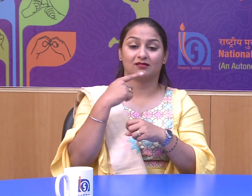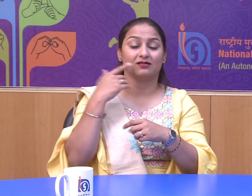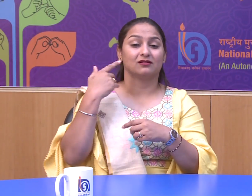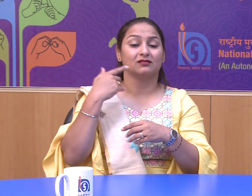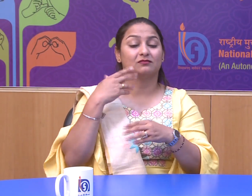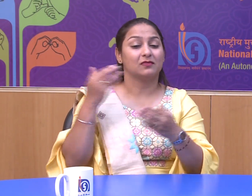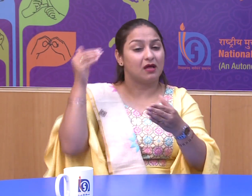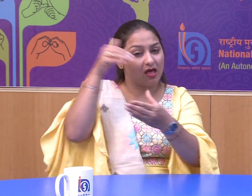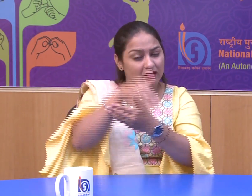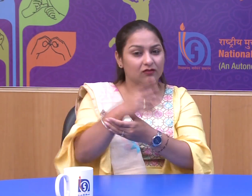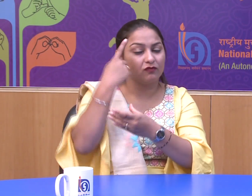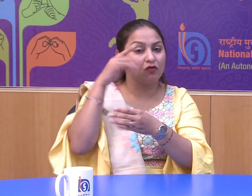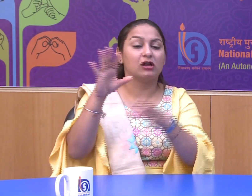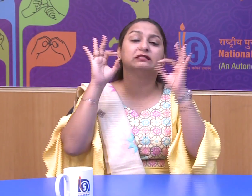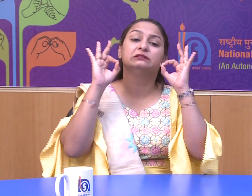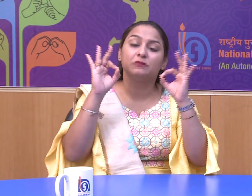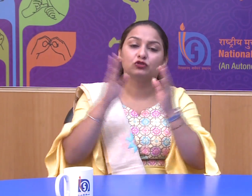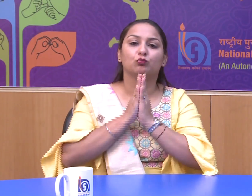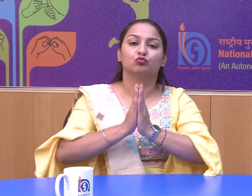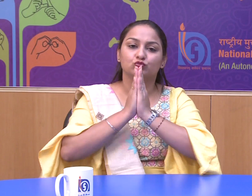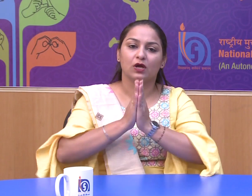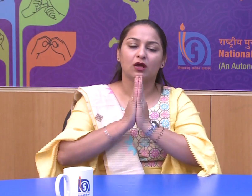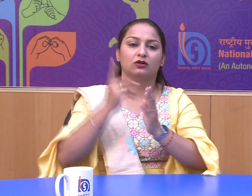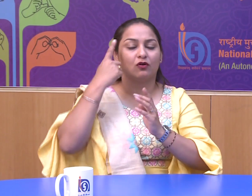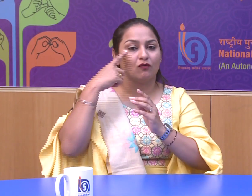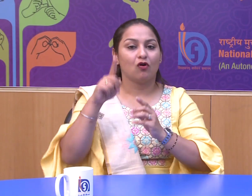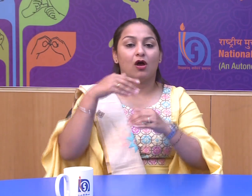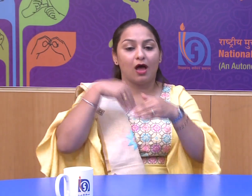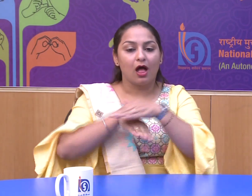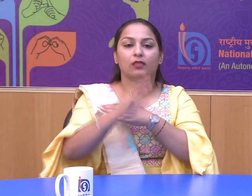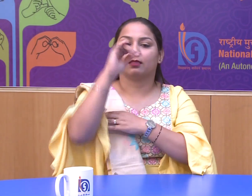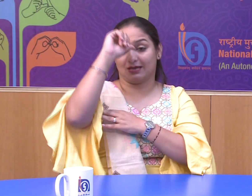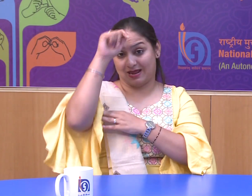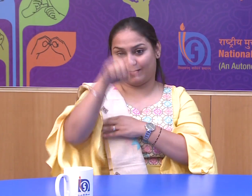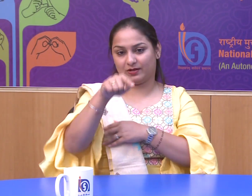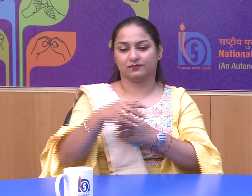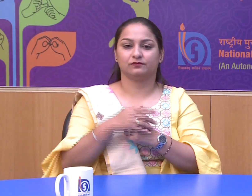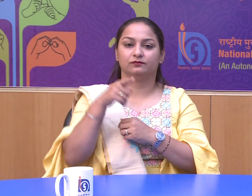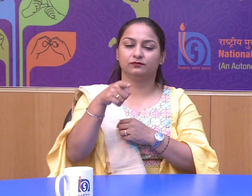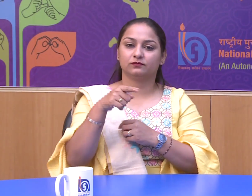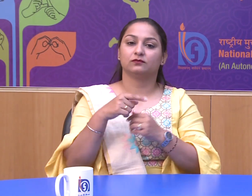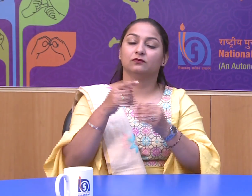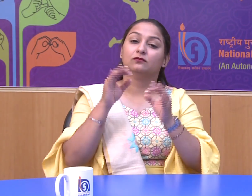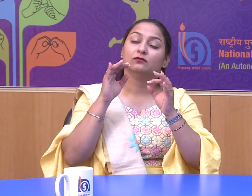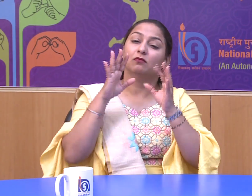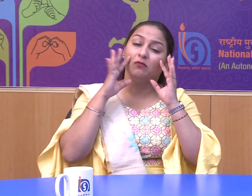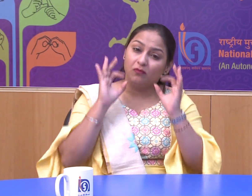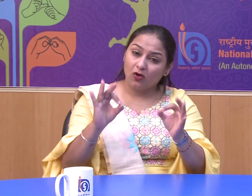invoked and special pujas offered in the temples. It was also an occasion